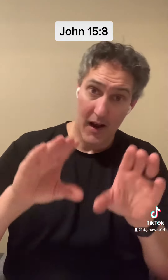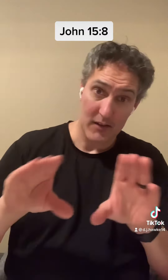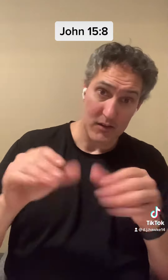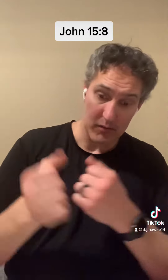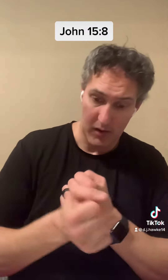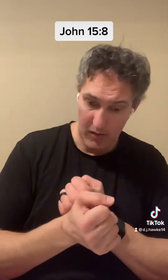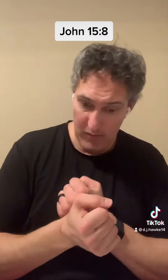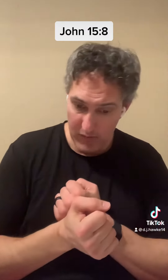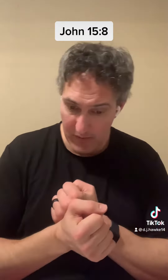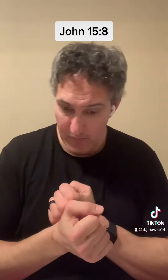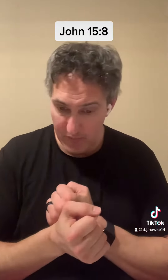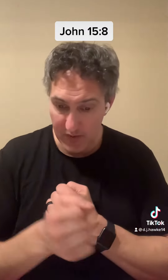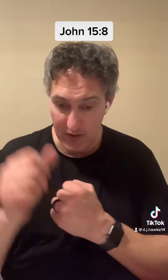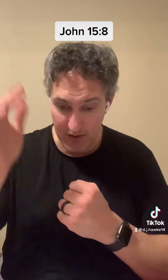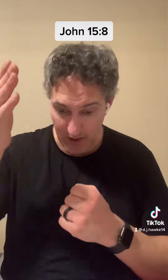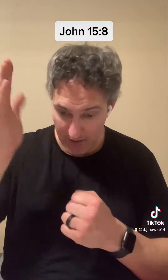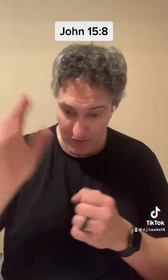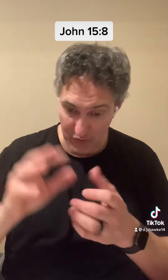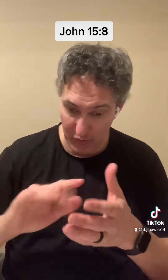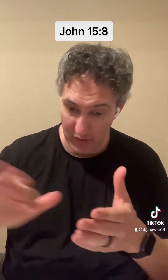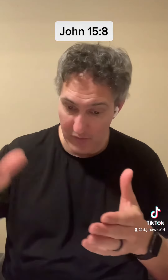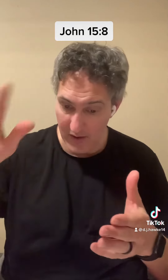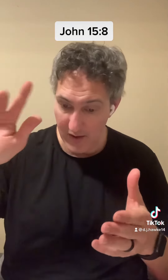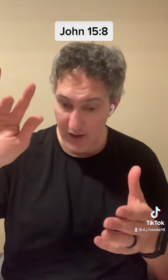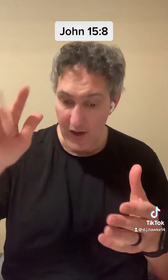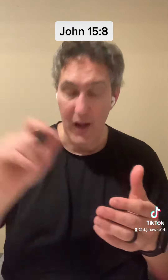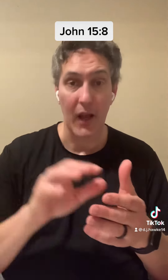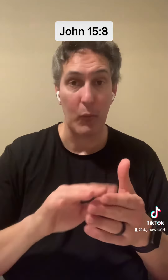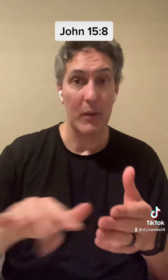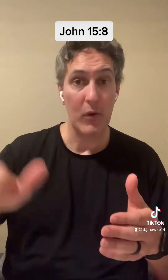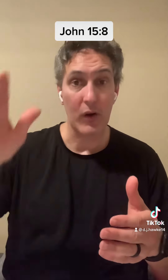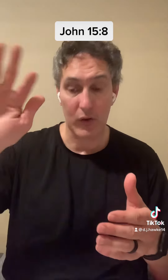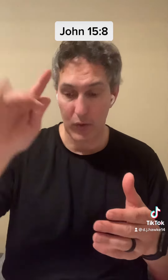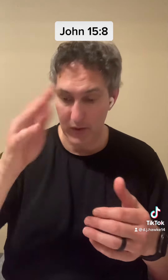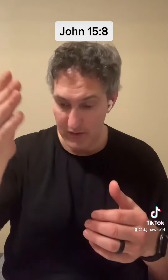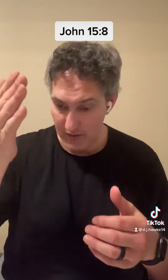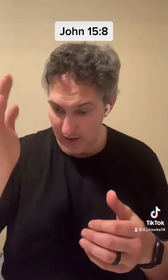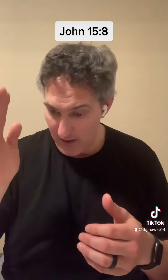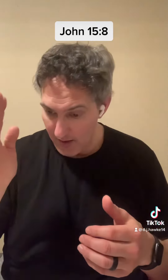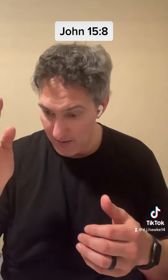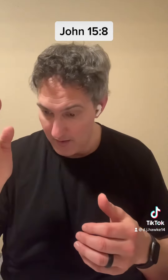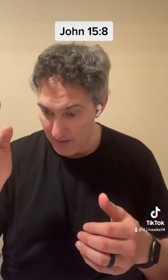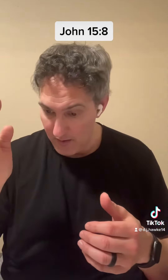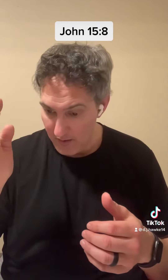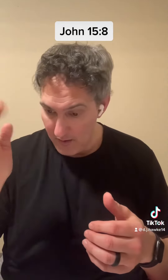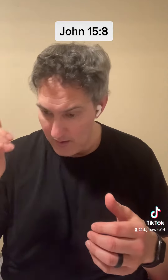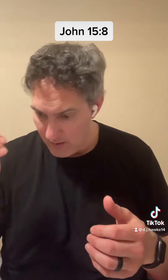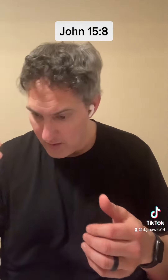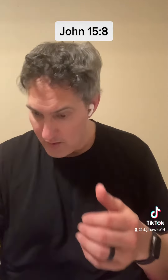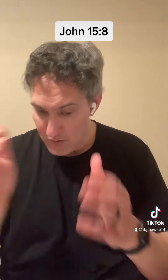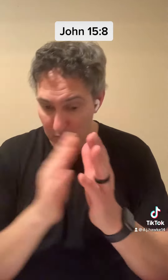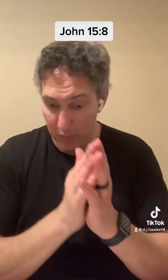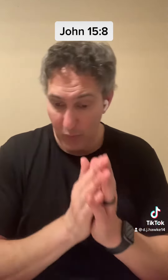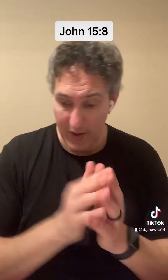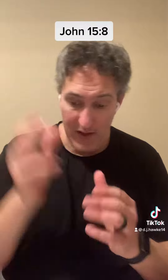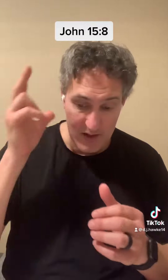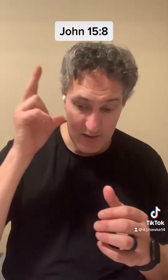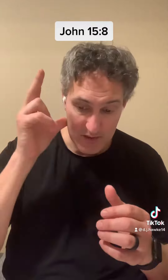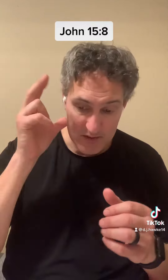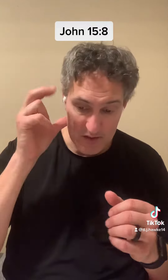of love, God is glorified, and we bring glory to God. So pray, listen,